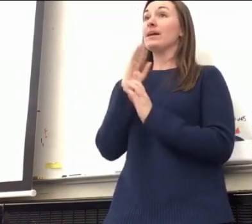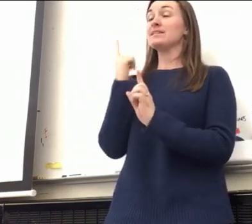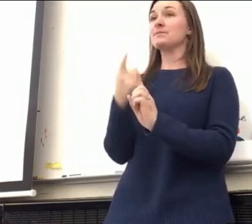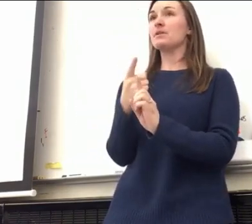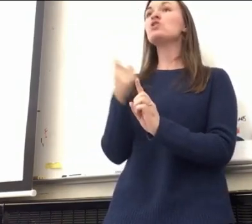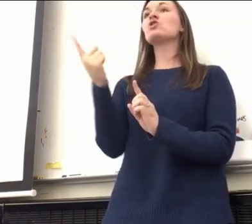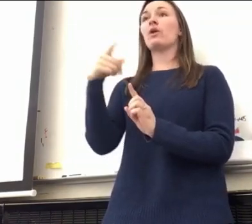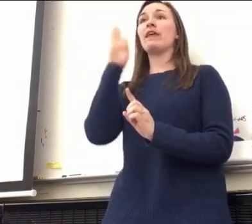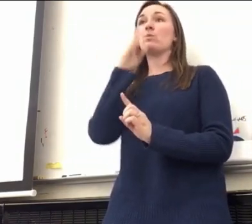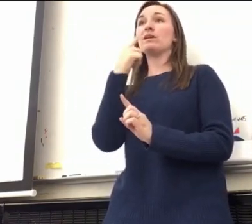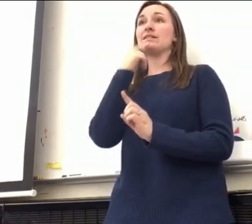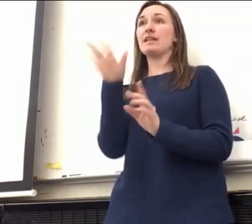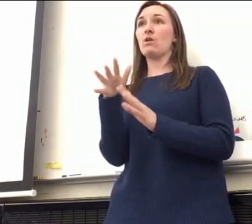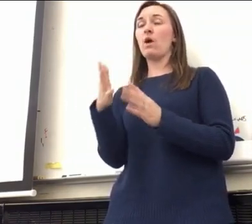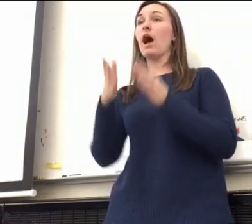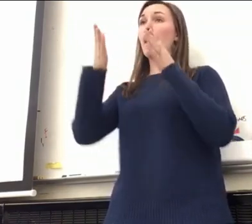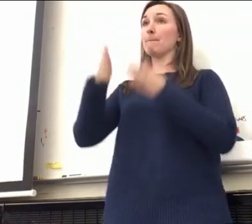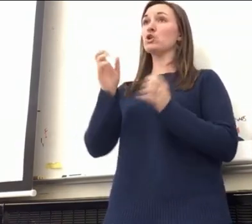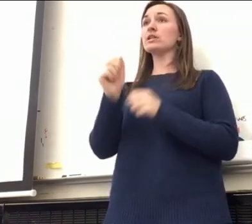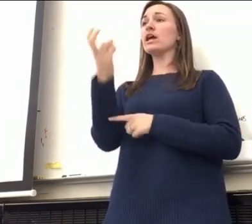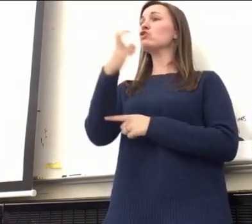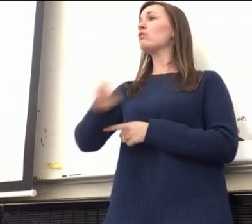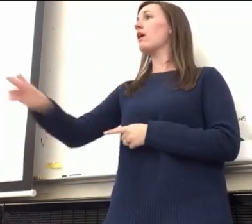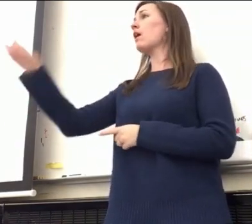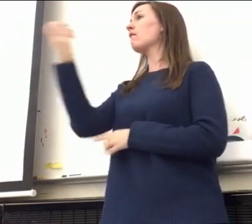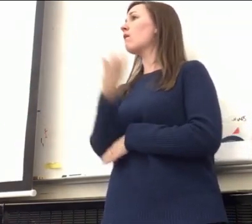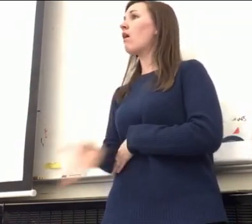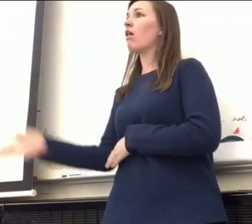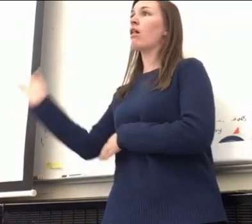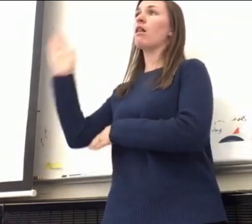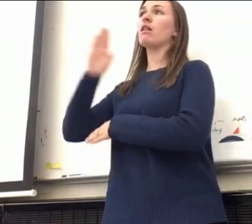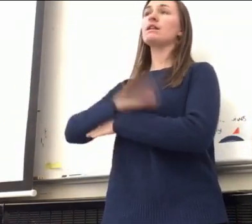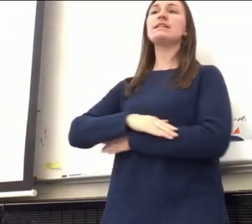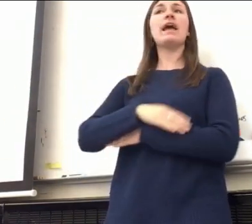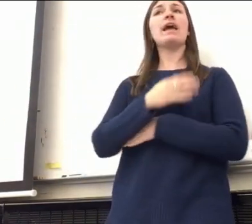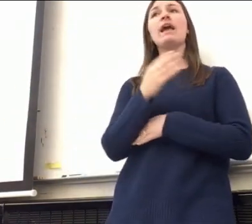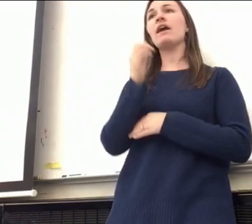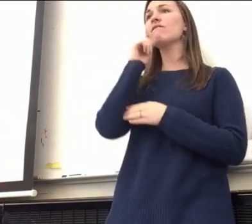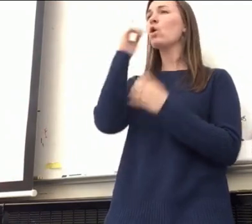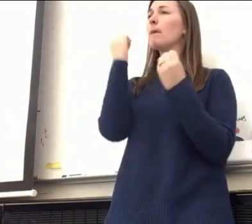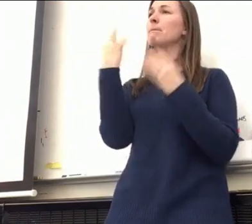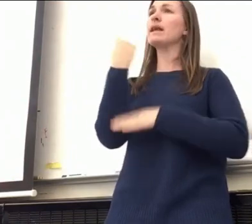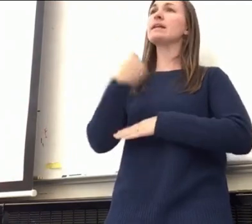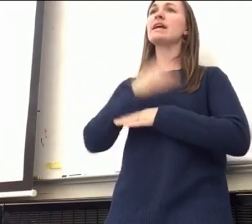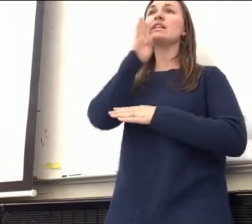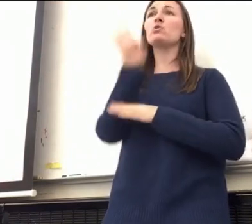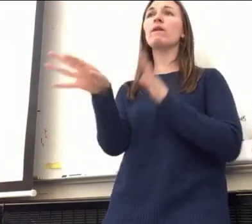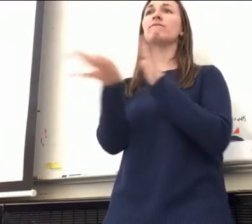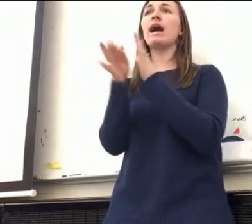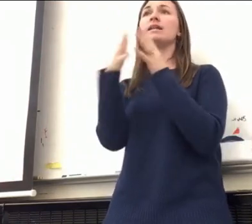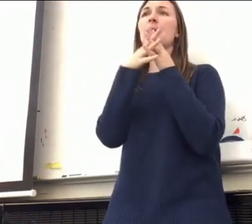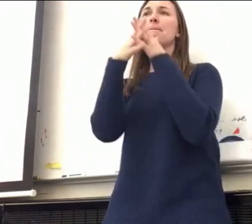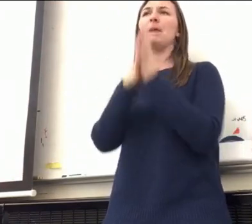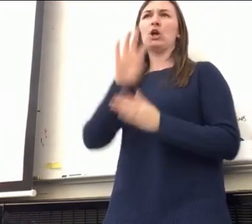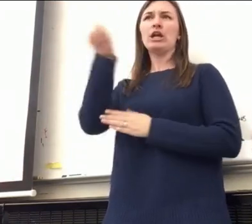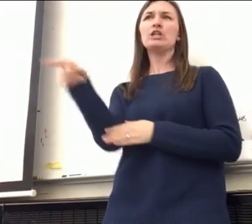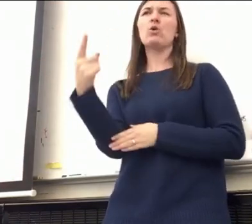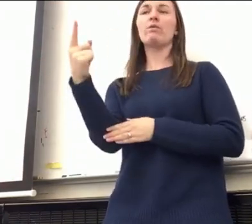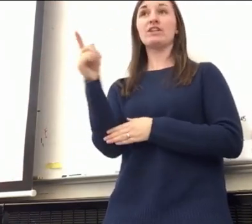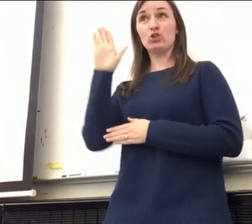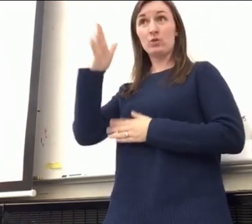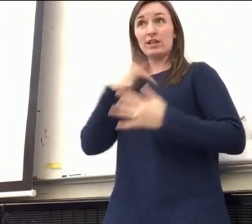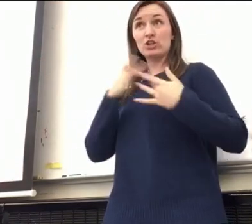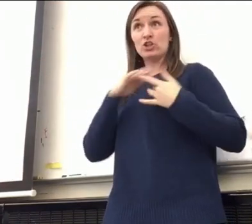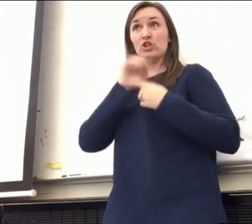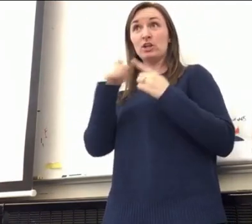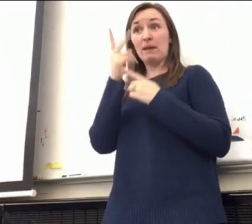They're going to say this. A person may travel all day and day after day and find Americans only. What is his concern about what he's